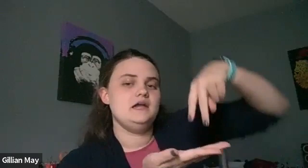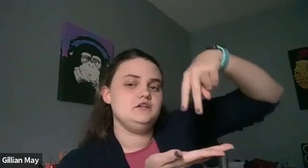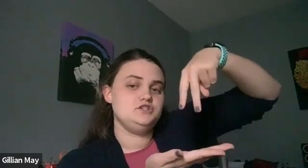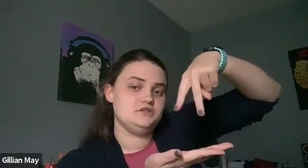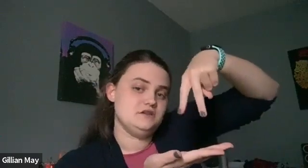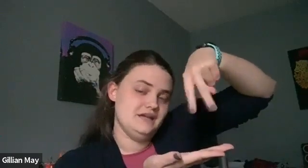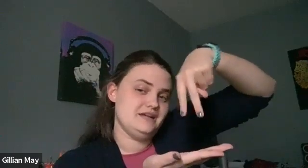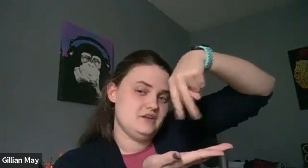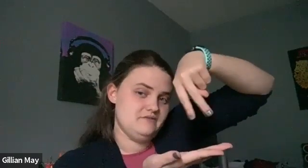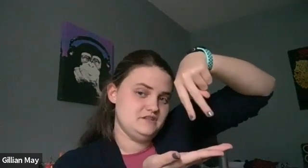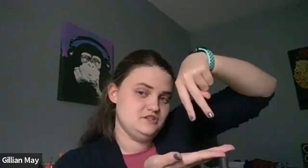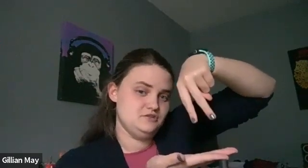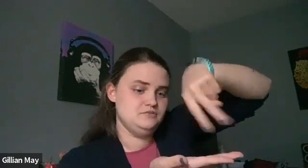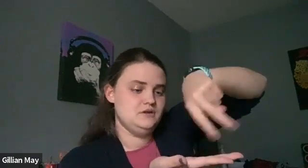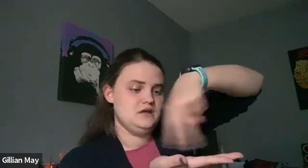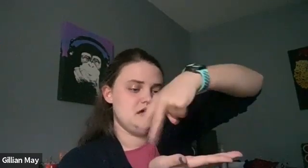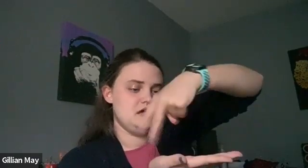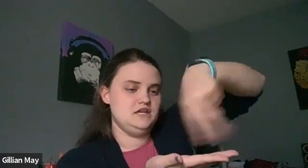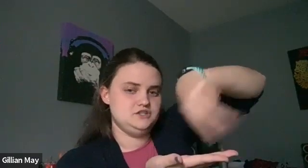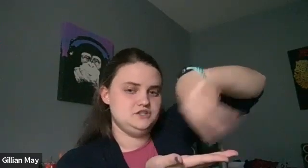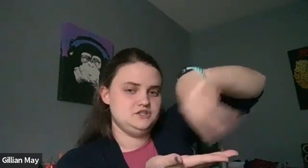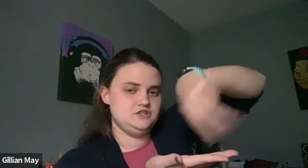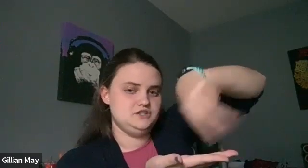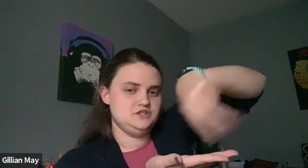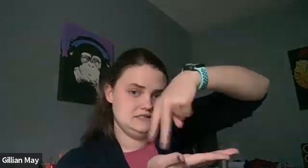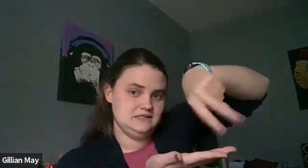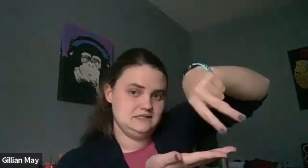And you're, again, going to have these two, and you just go dance.